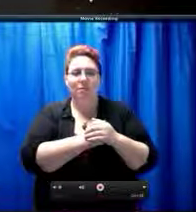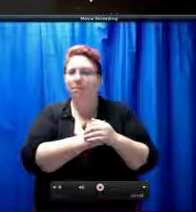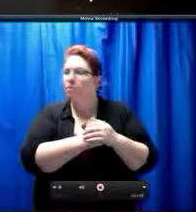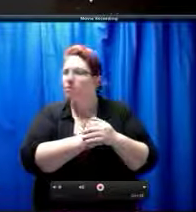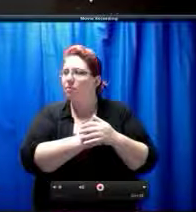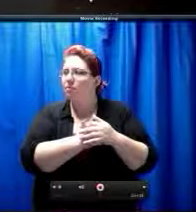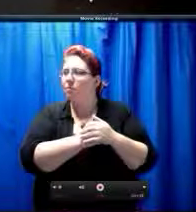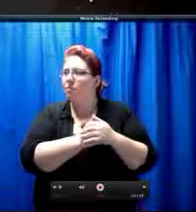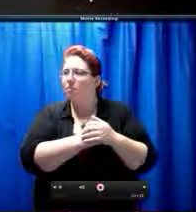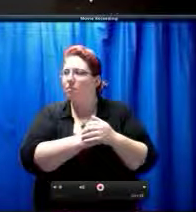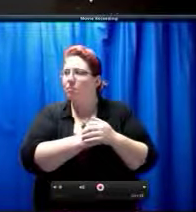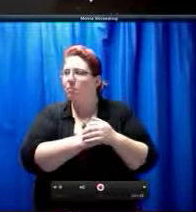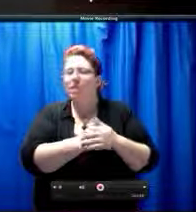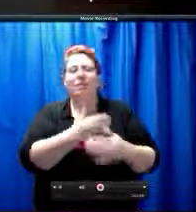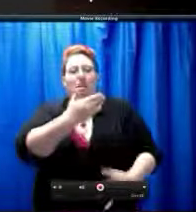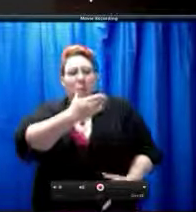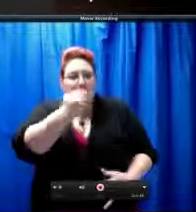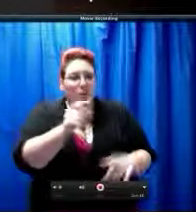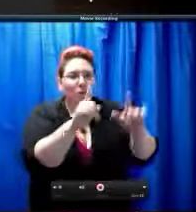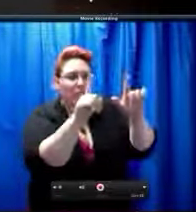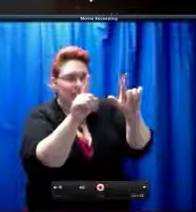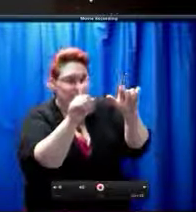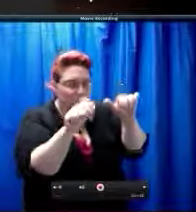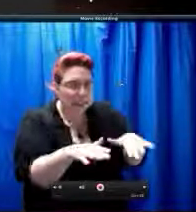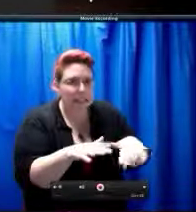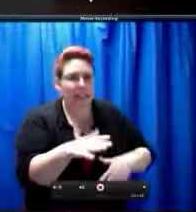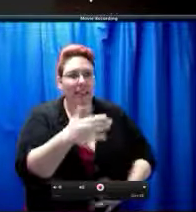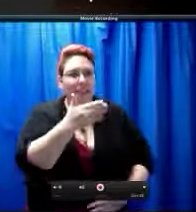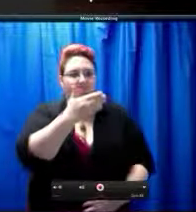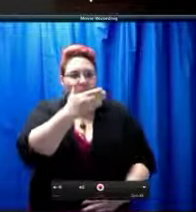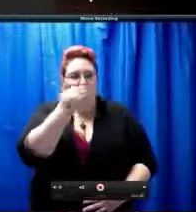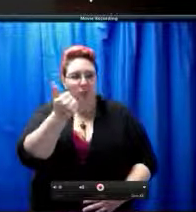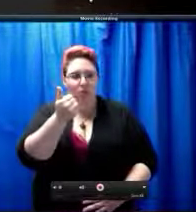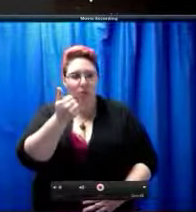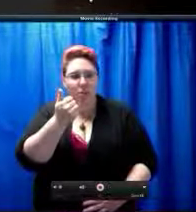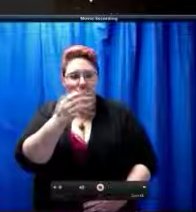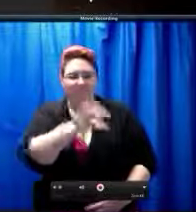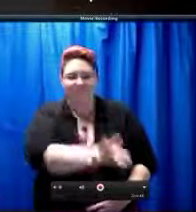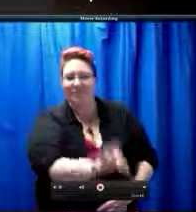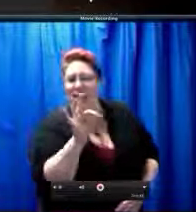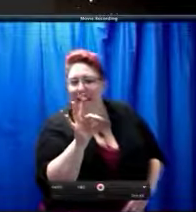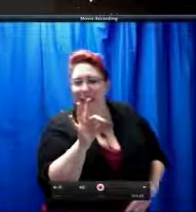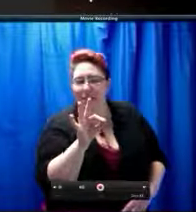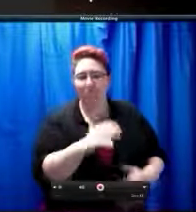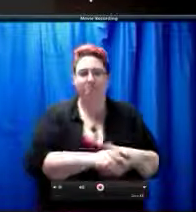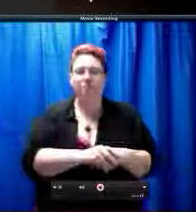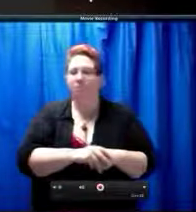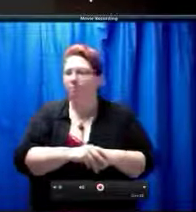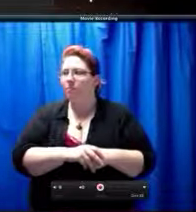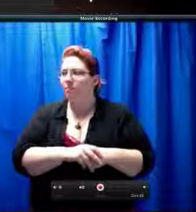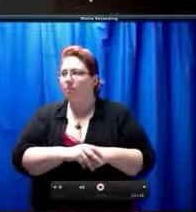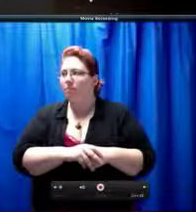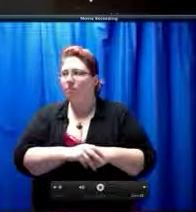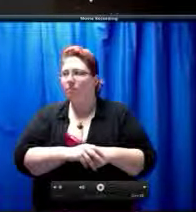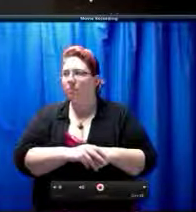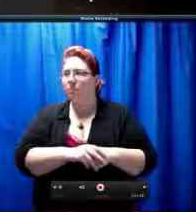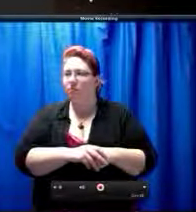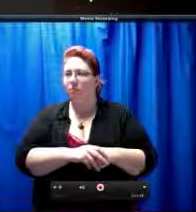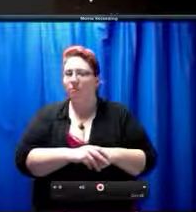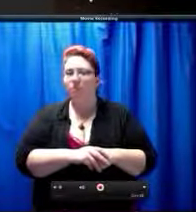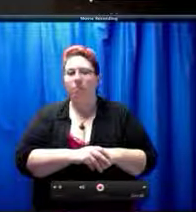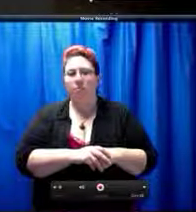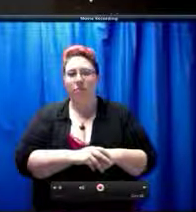for cervicals and PSA tests for prostate. So all of these cancers are beginning to be caught more